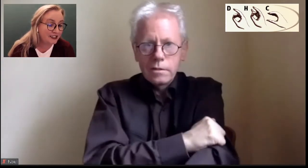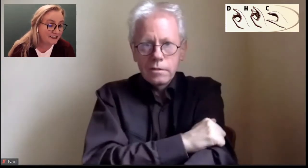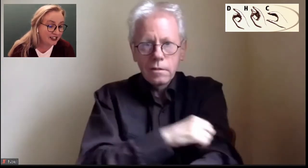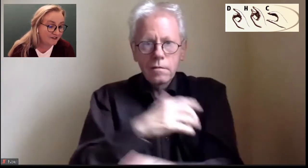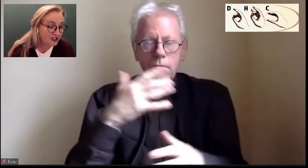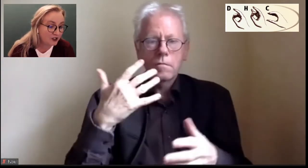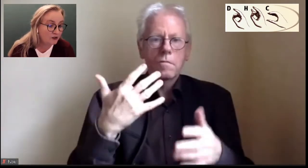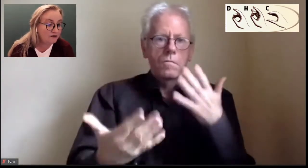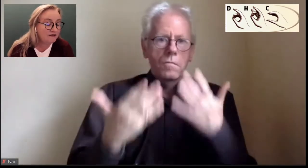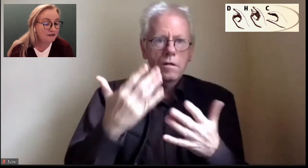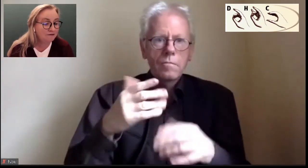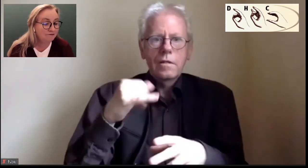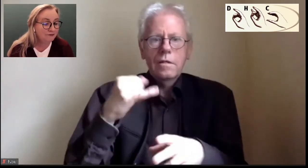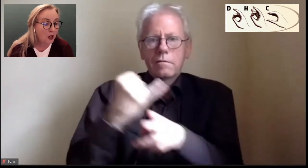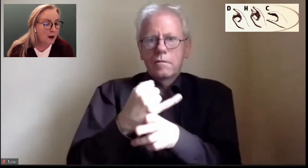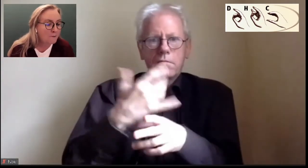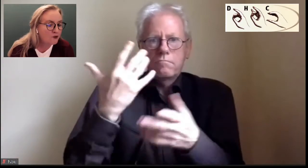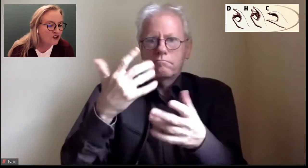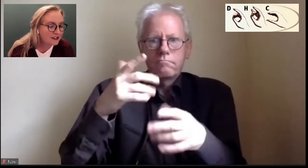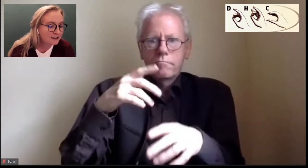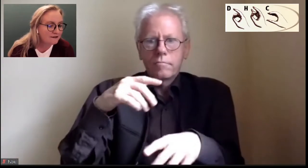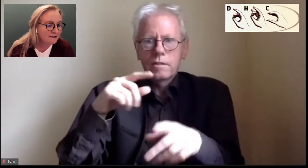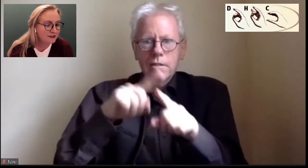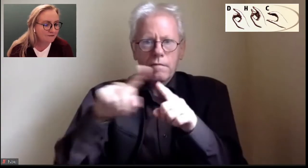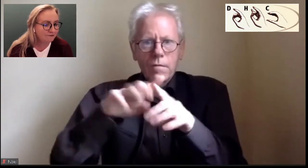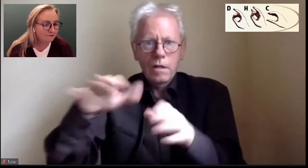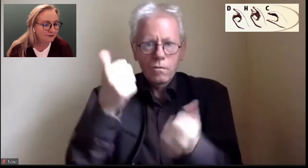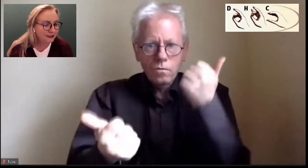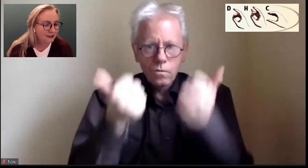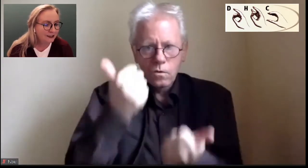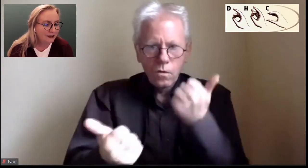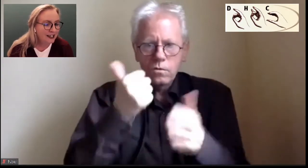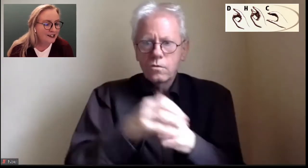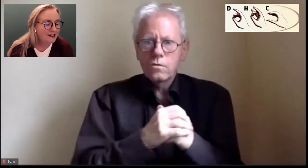including deaf schools, prisons,